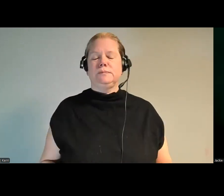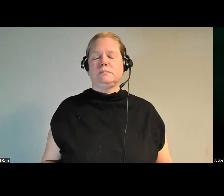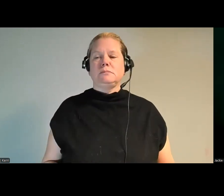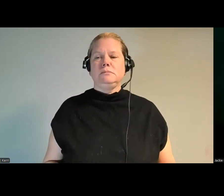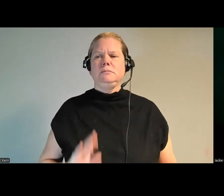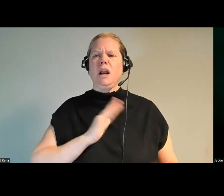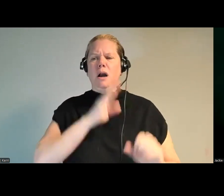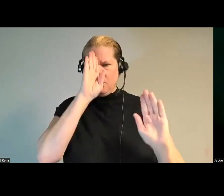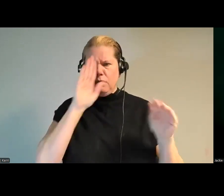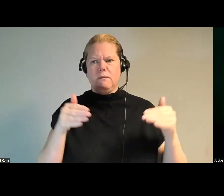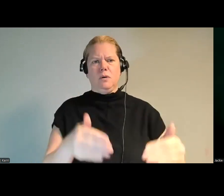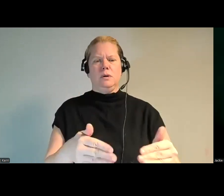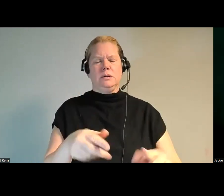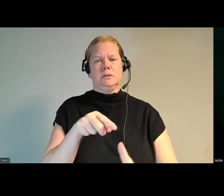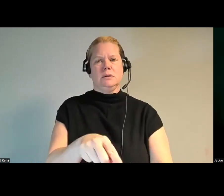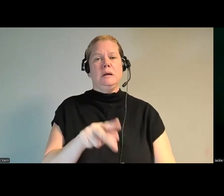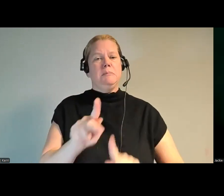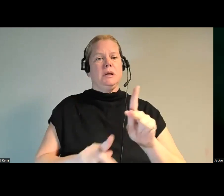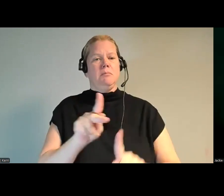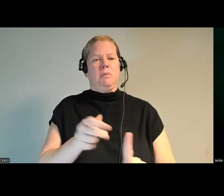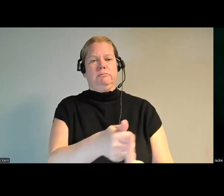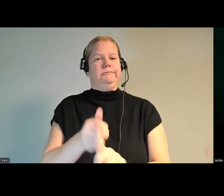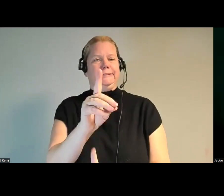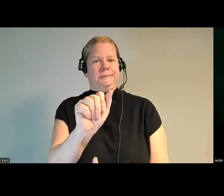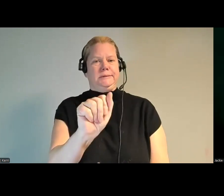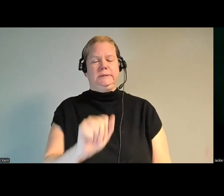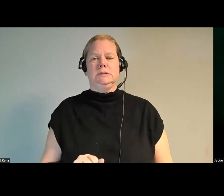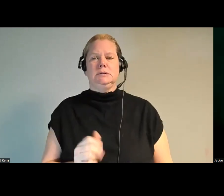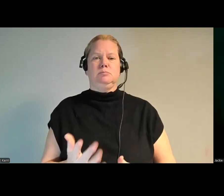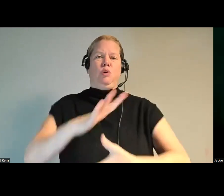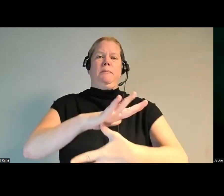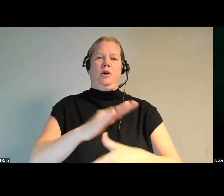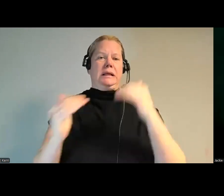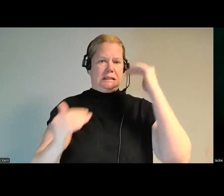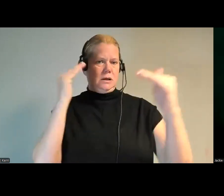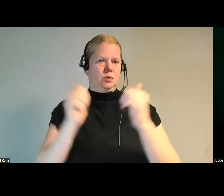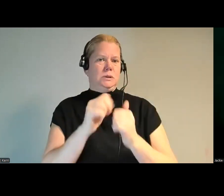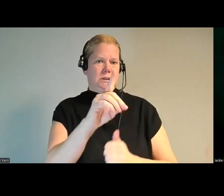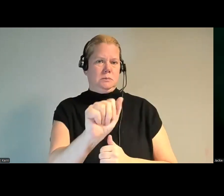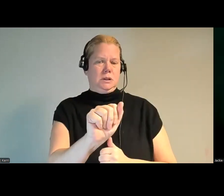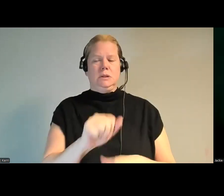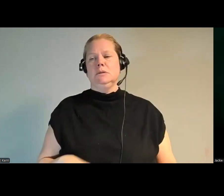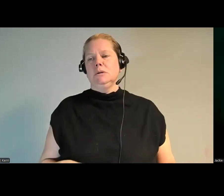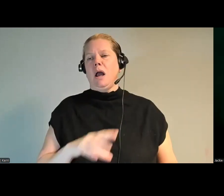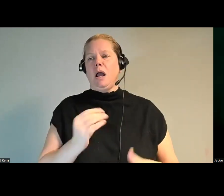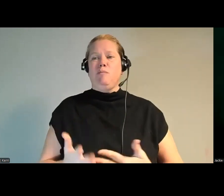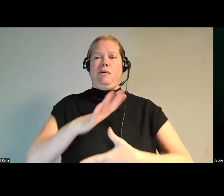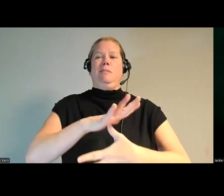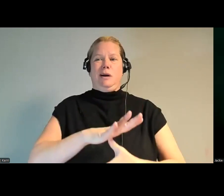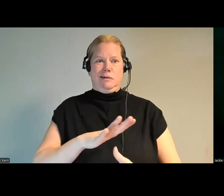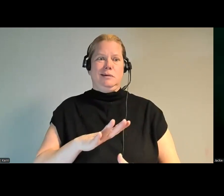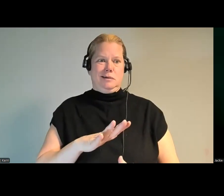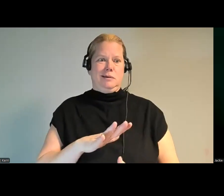our focus is on people with disabilities, primarily adults with disabilities, and primarily adults